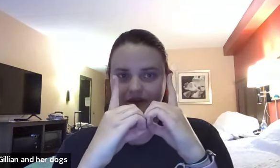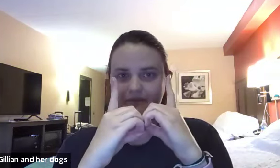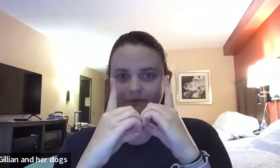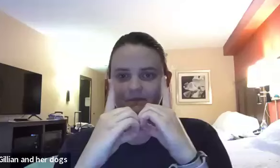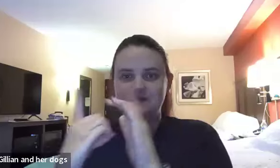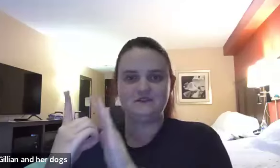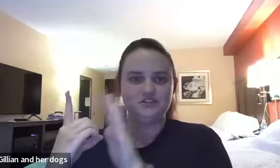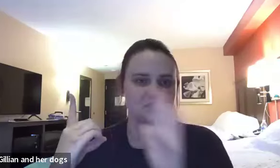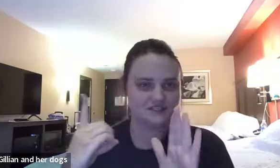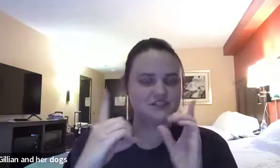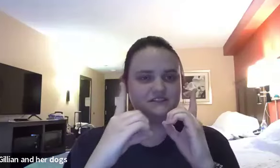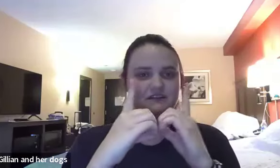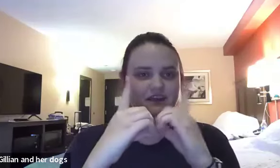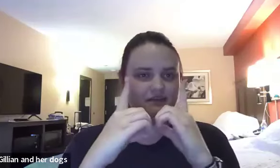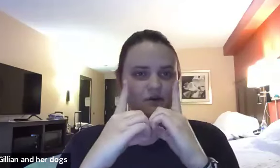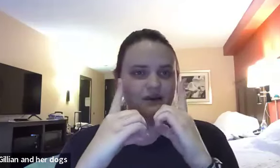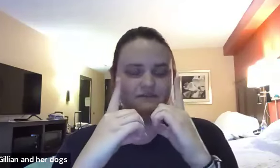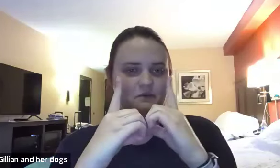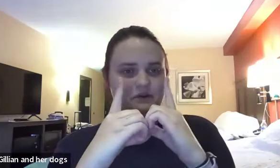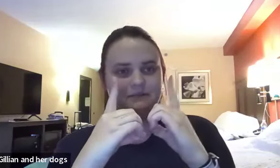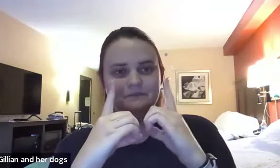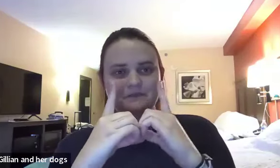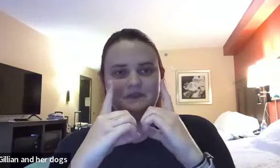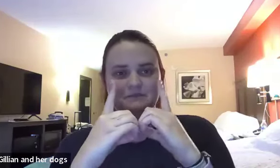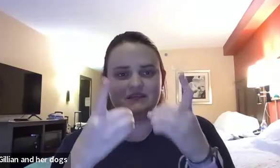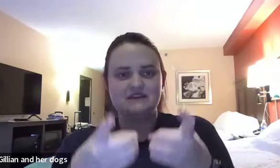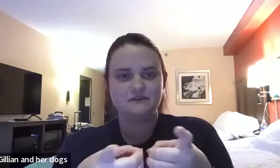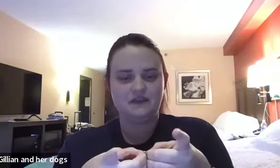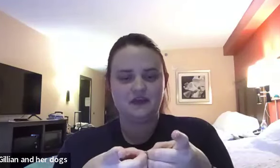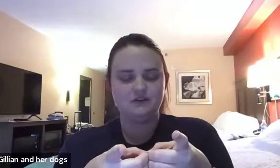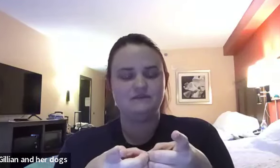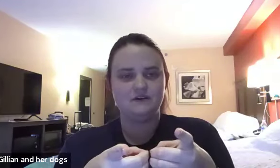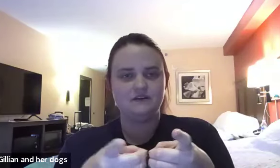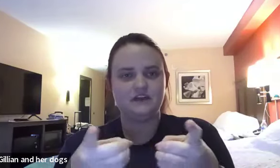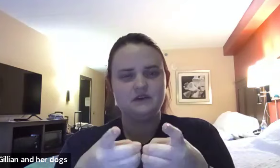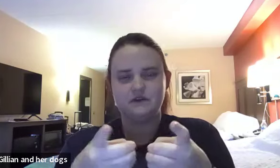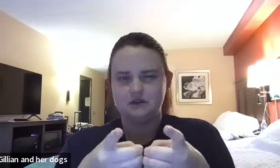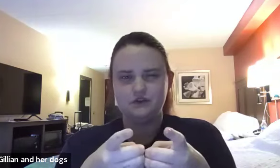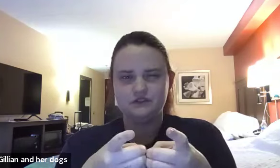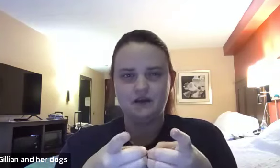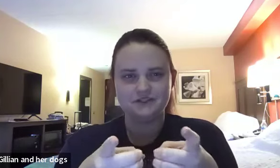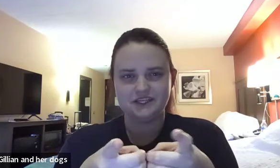Okay. Just to like FYI, fair warning, because I feel like that could be a very confusing